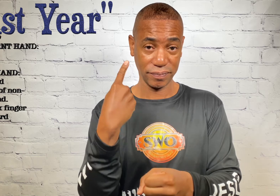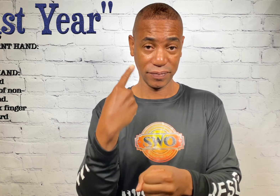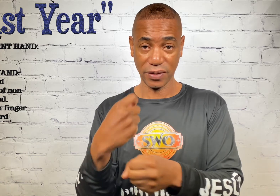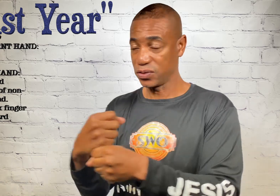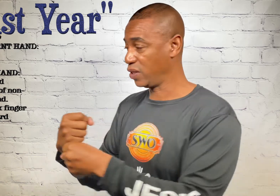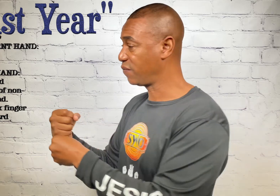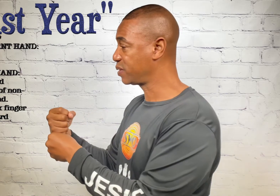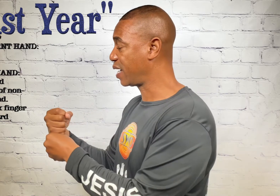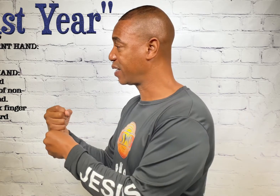Show you that from the side.